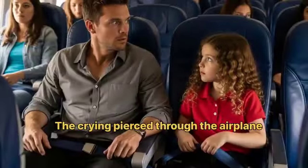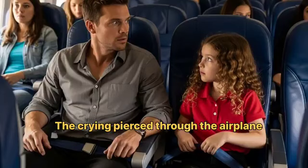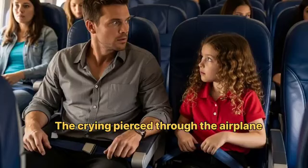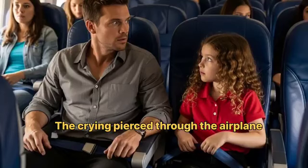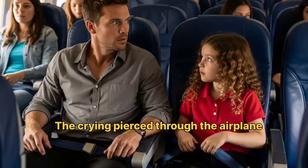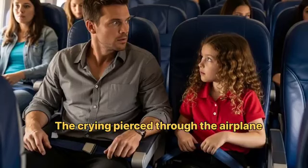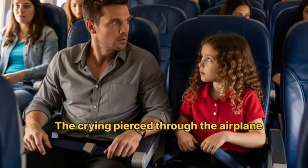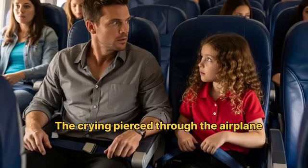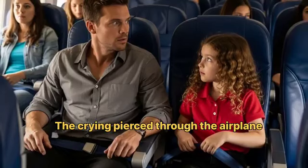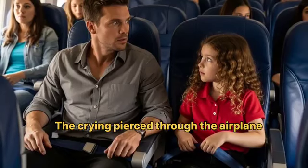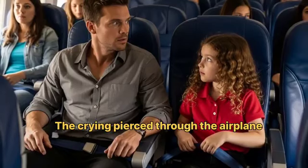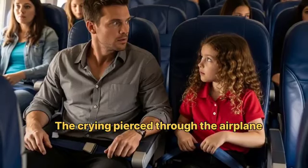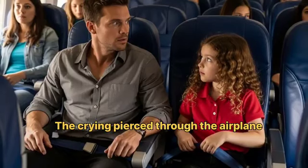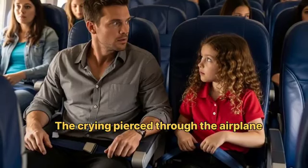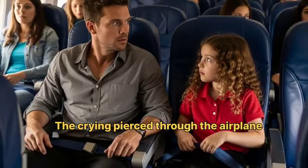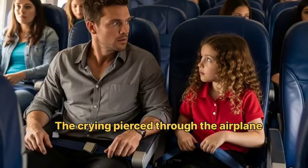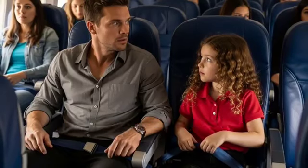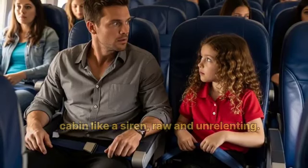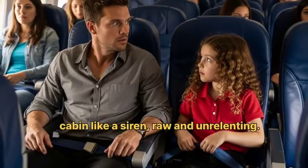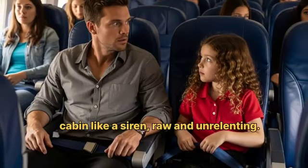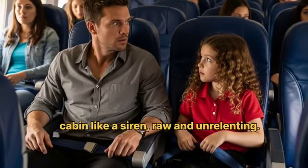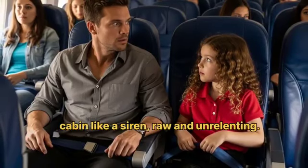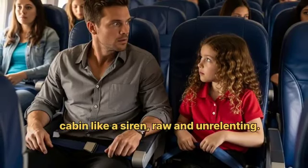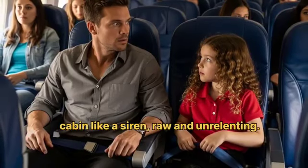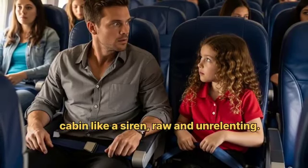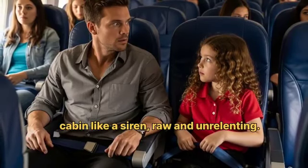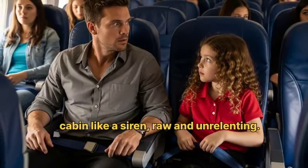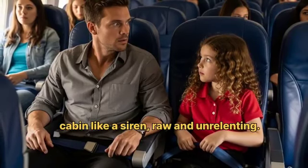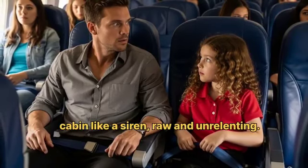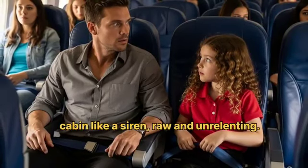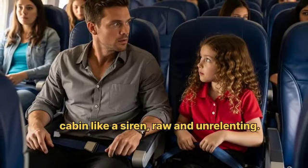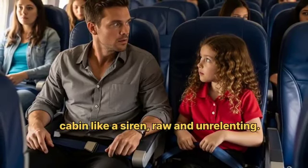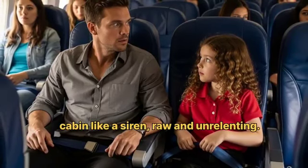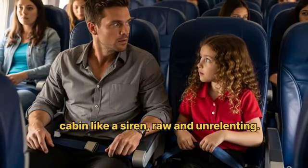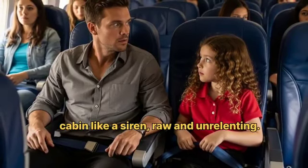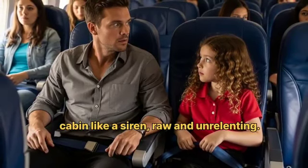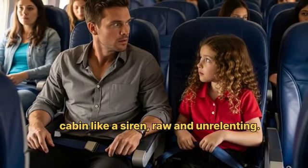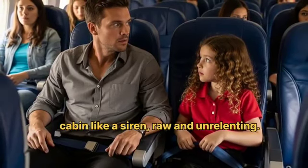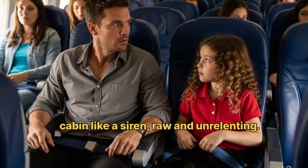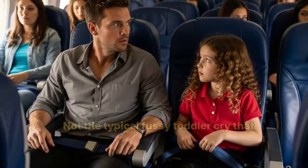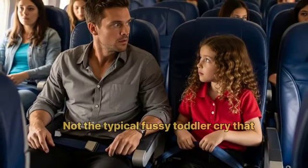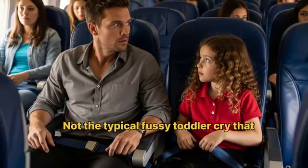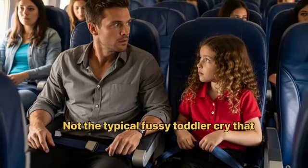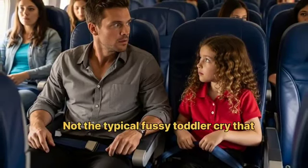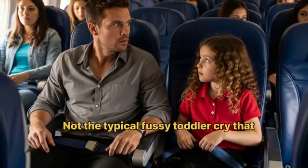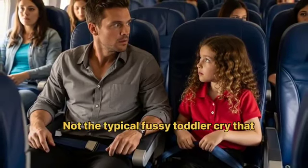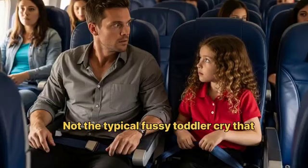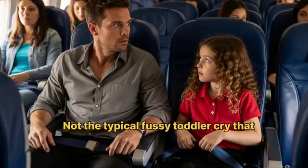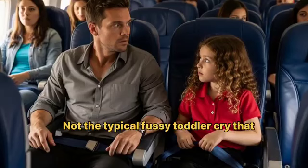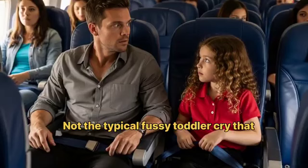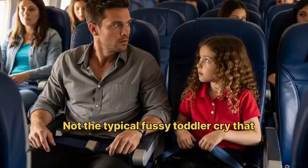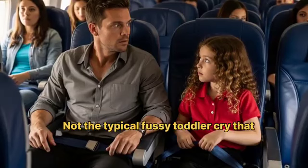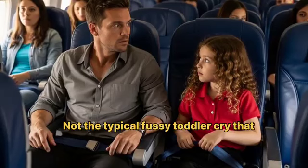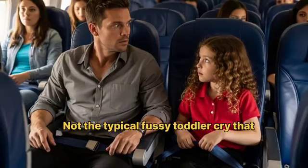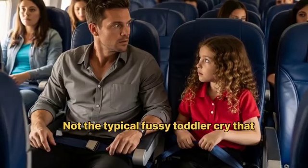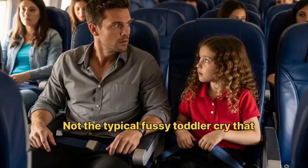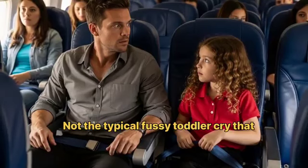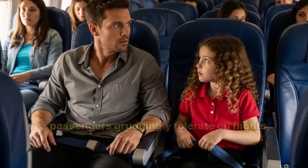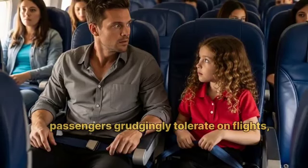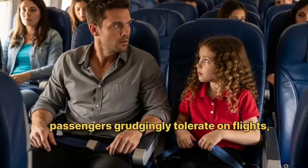crying pierced through the airplane cabin like a siren, raw and unrelenting. Not the typical fussy toddler cry that